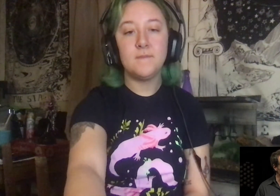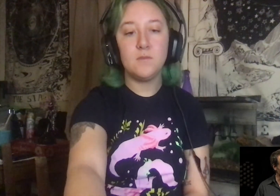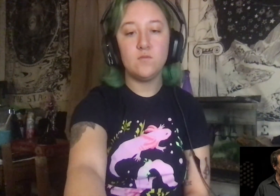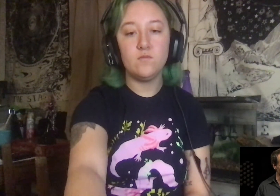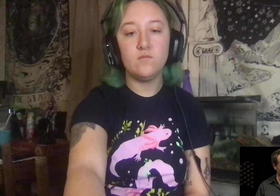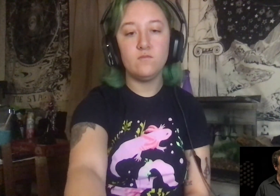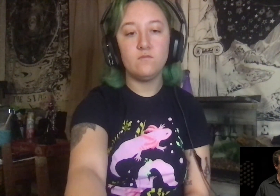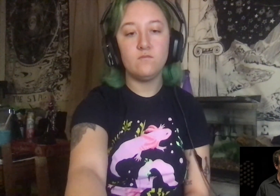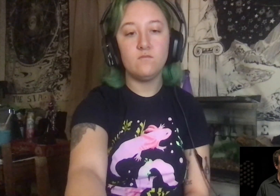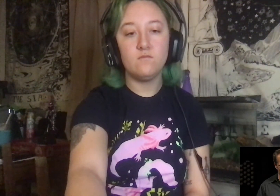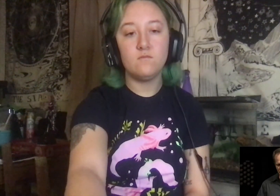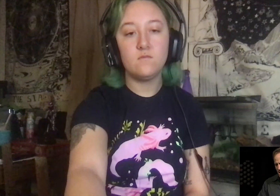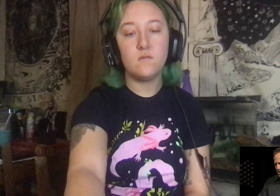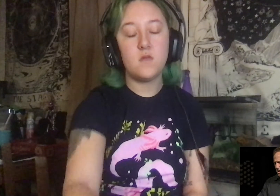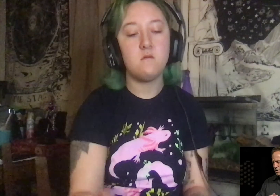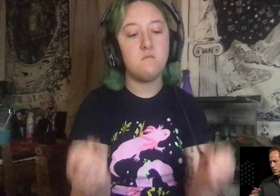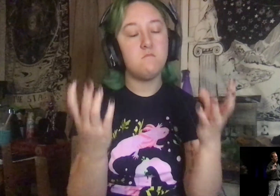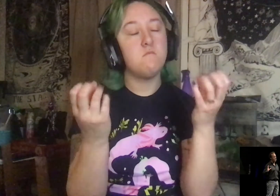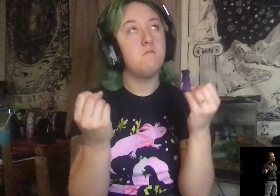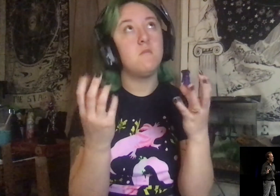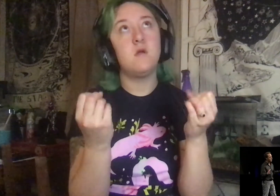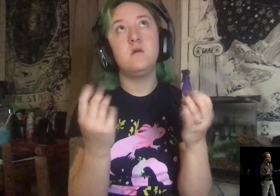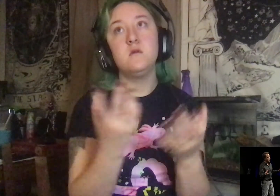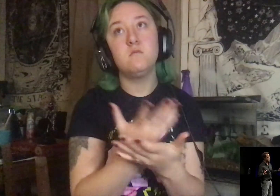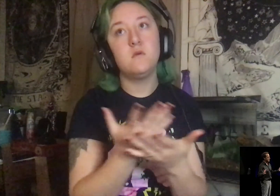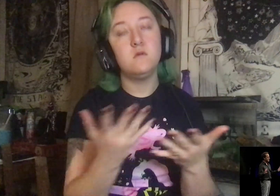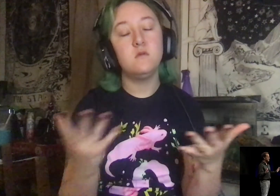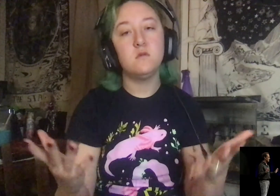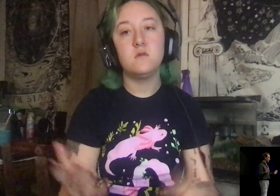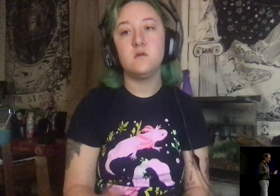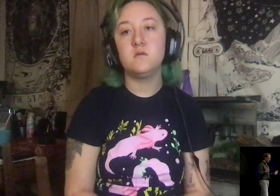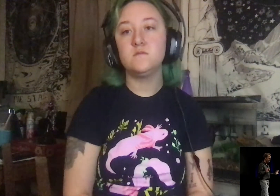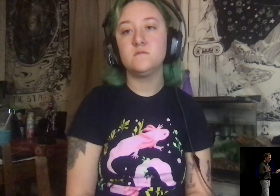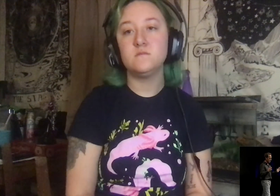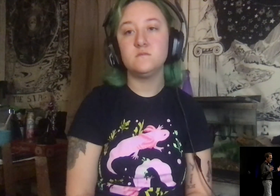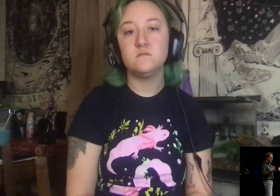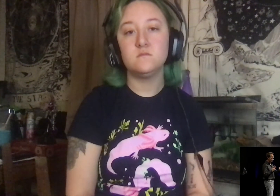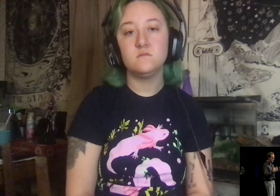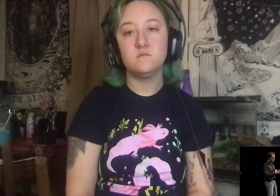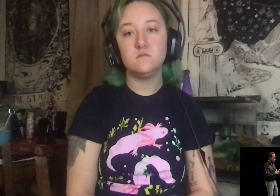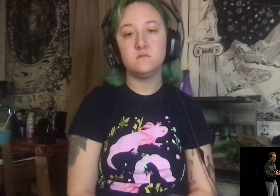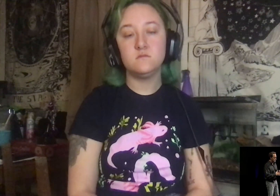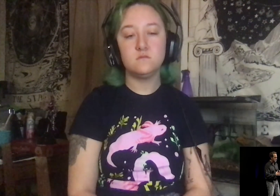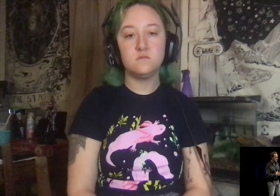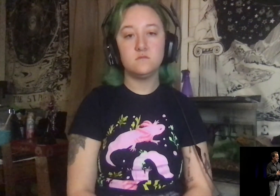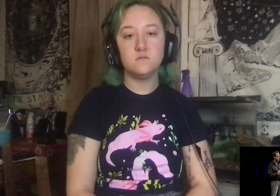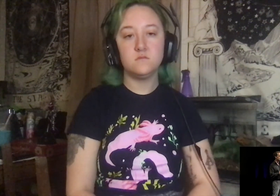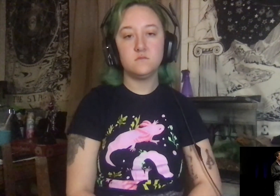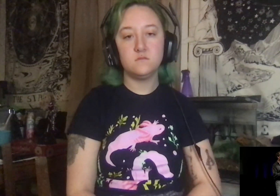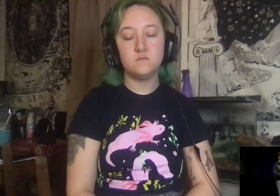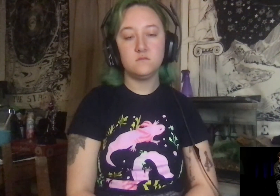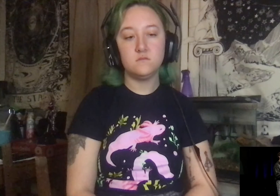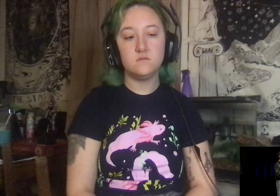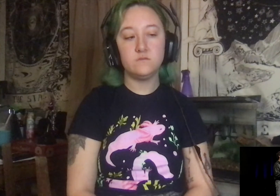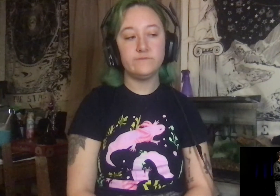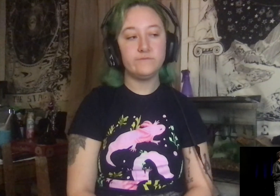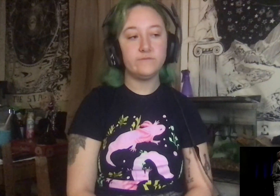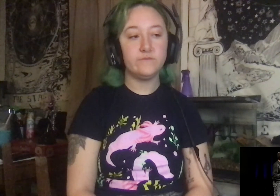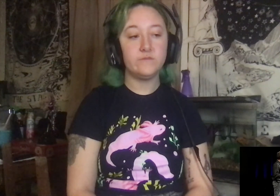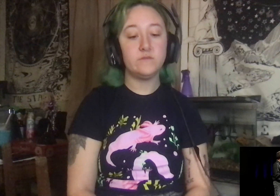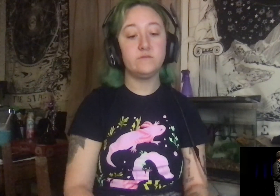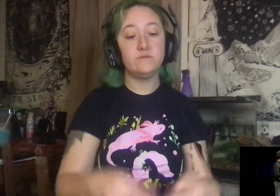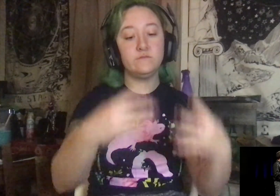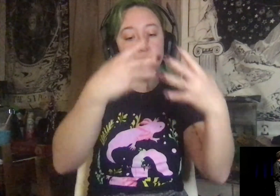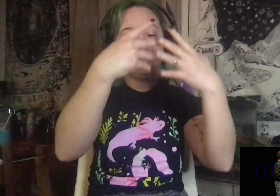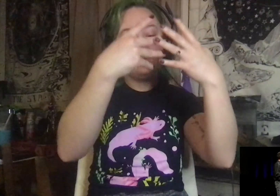though it's our own and vice versa. Anyhow, a whole lot of things. I could talk at length about the many little distinctions we made, and the endless